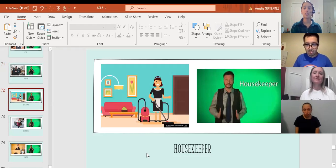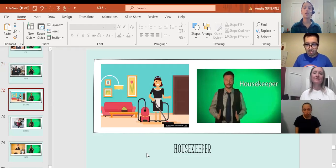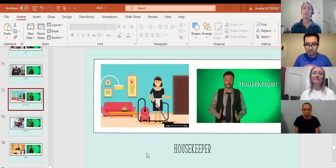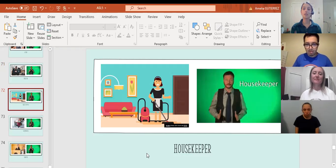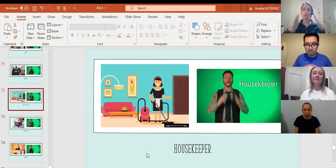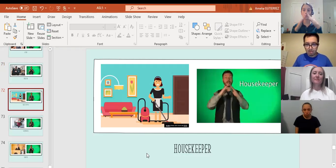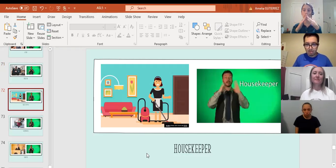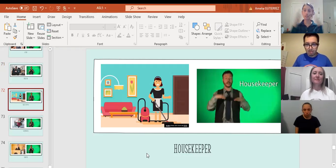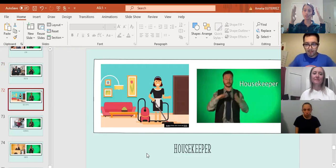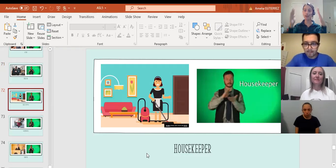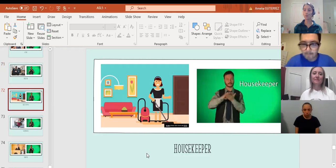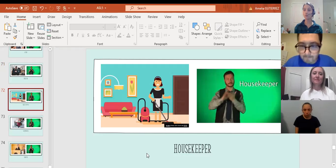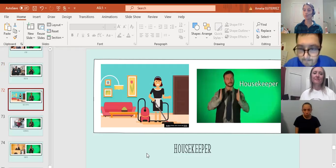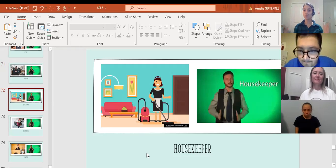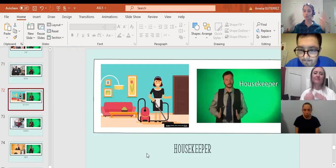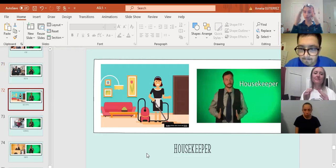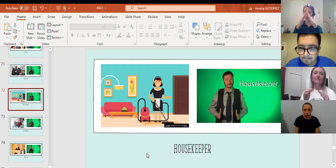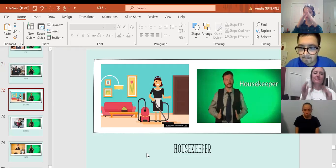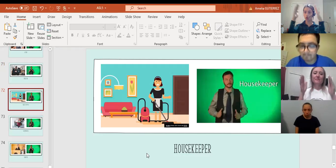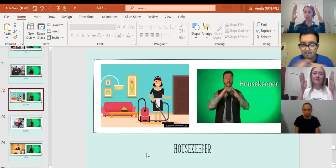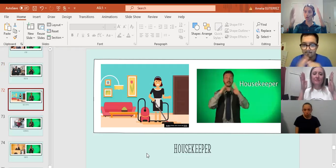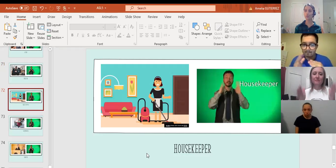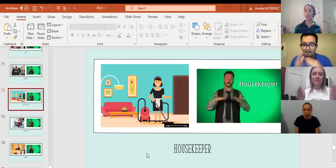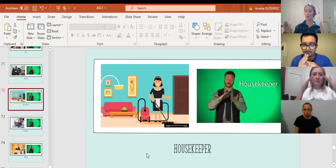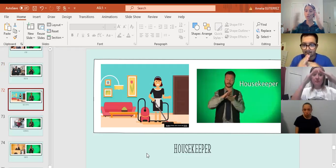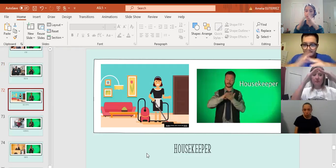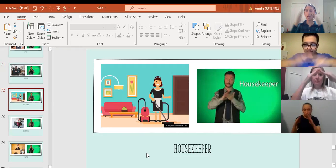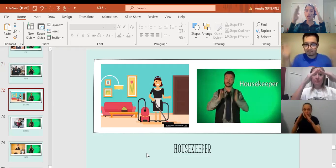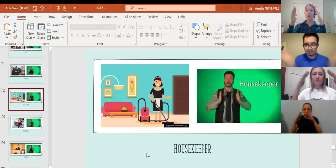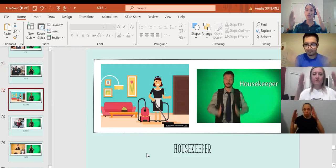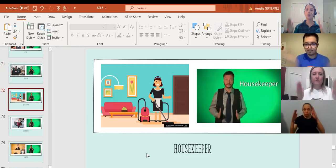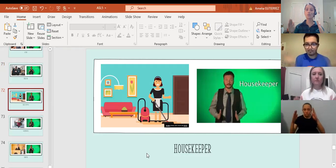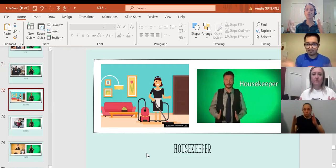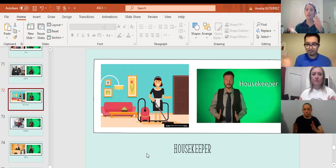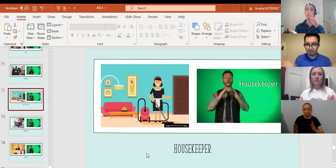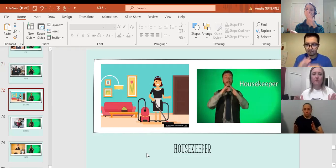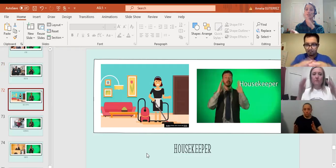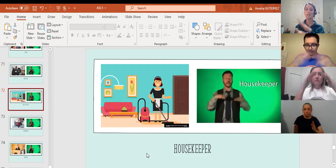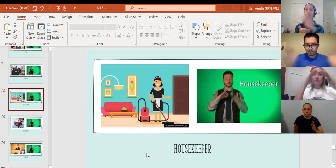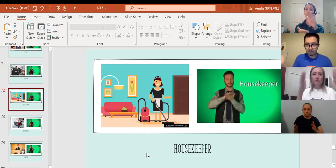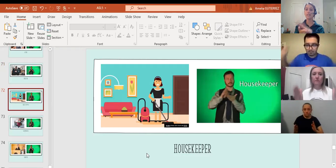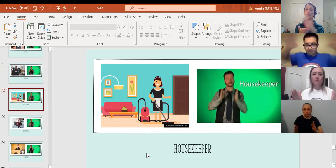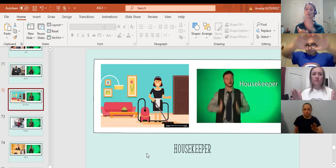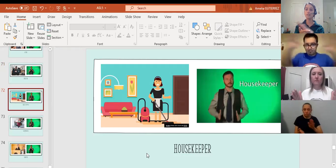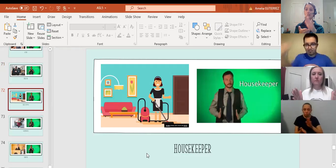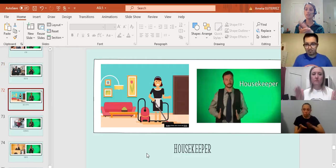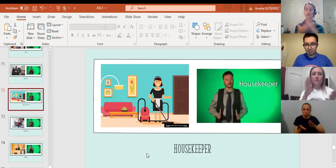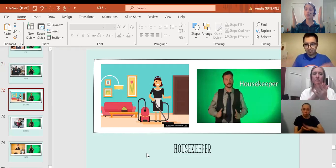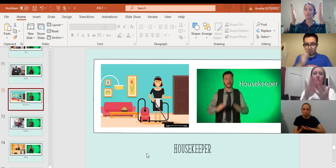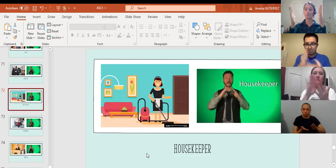And then housekeeper. So this is house. Kind of draw your house. House and then